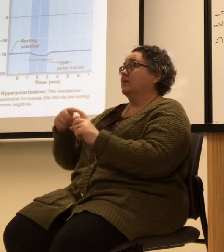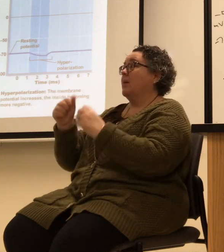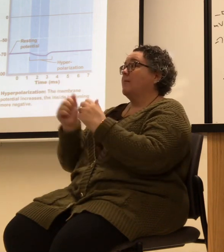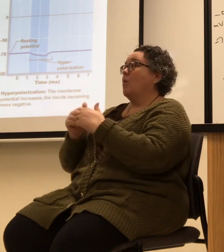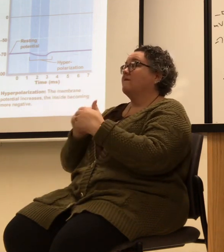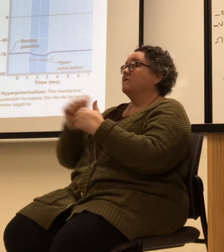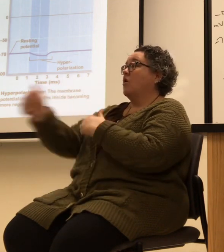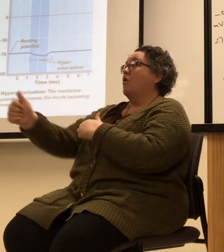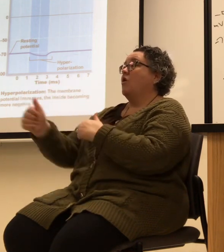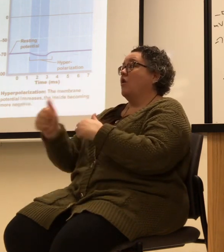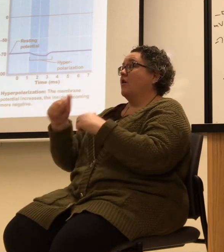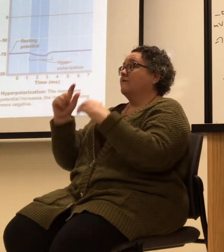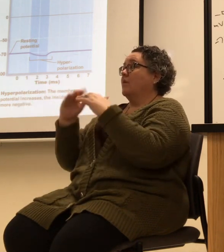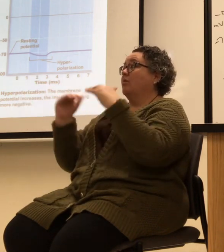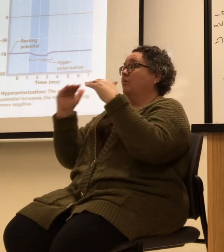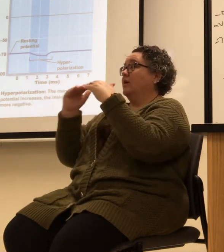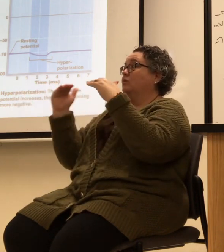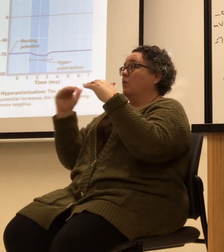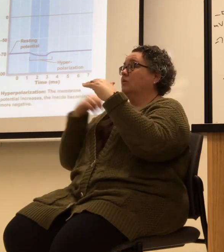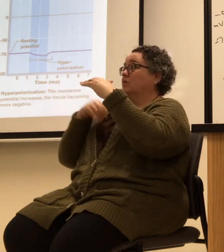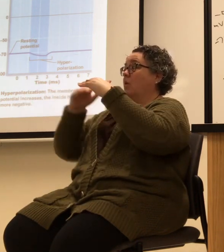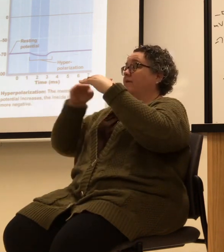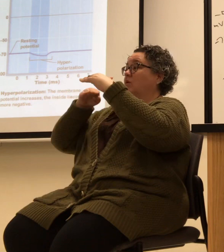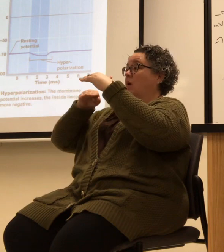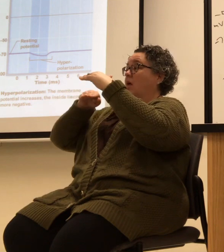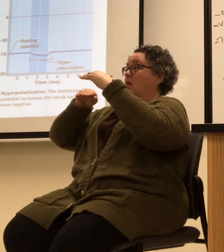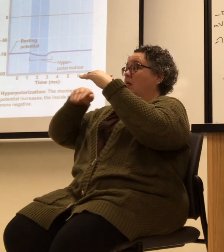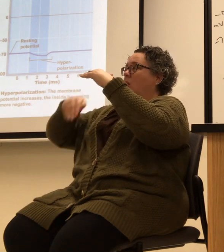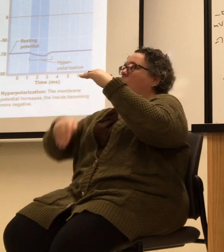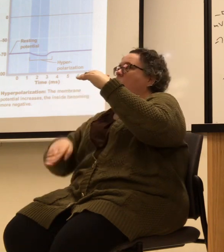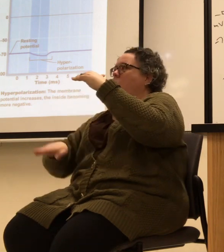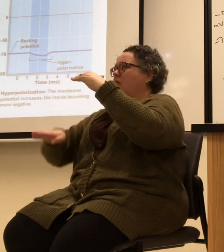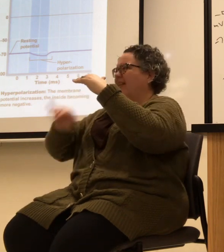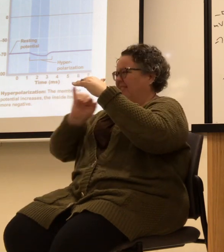inhibition. So right here, inhibition.